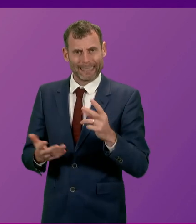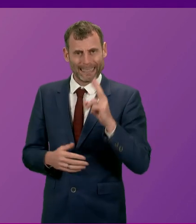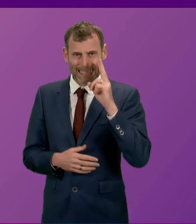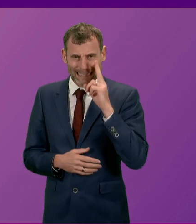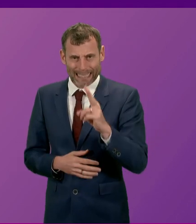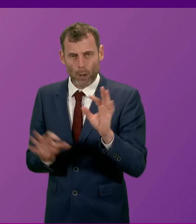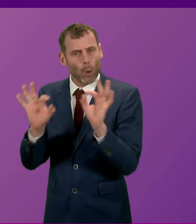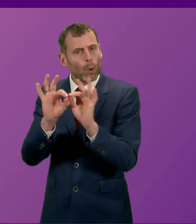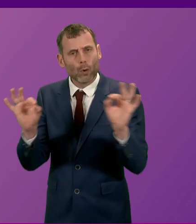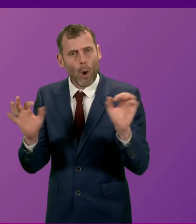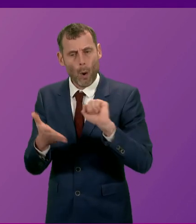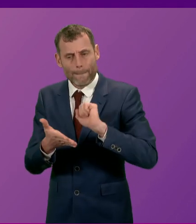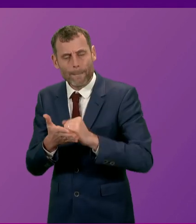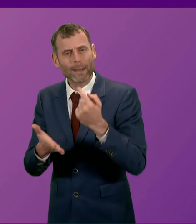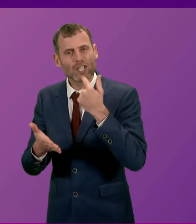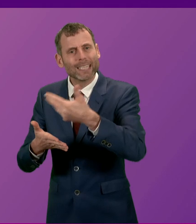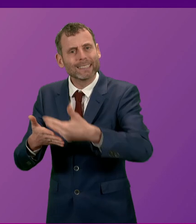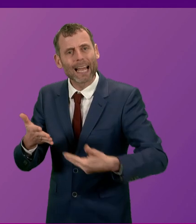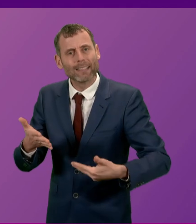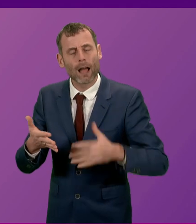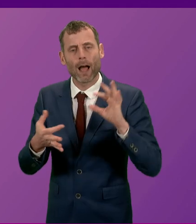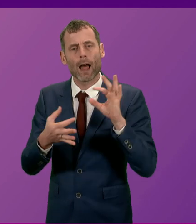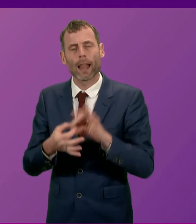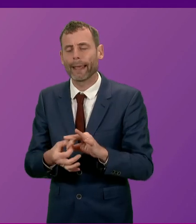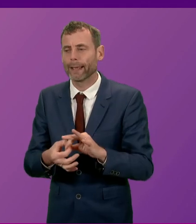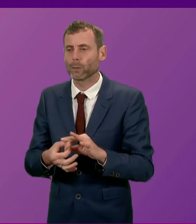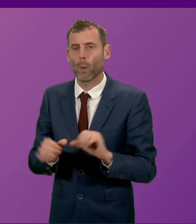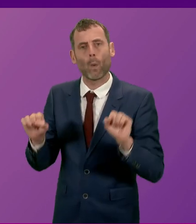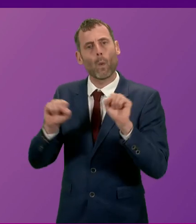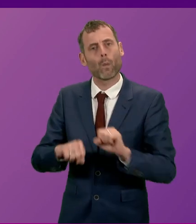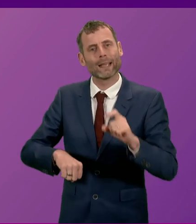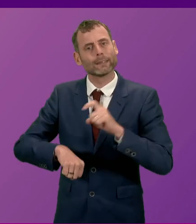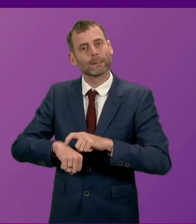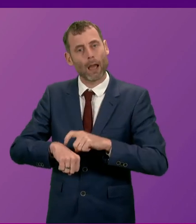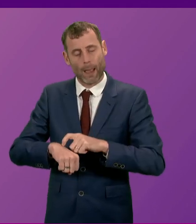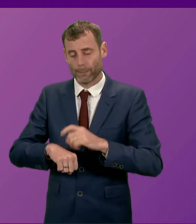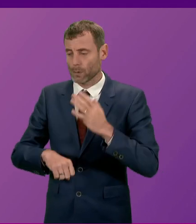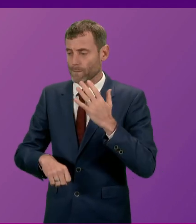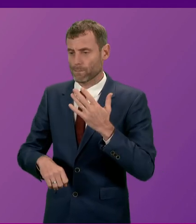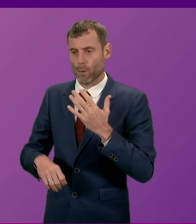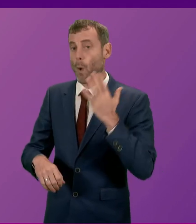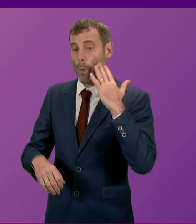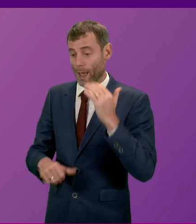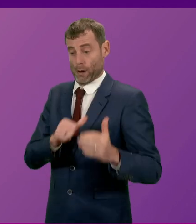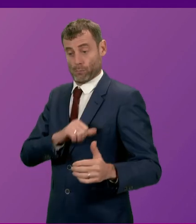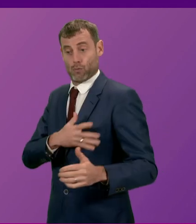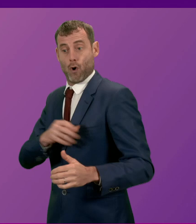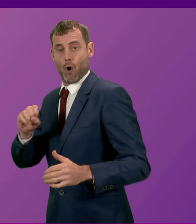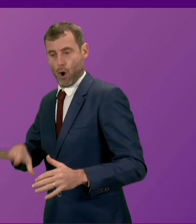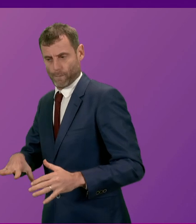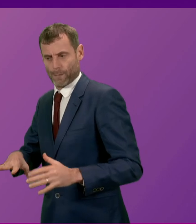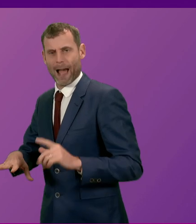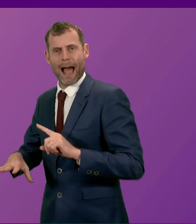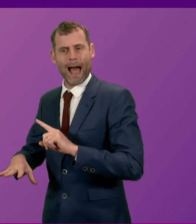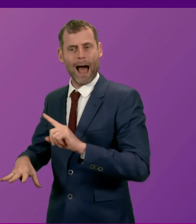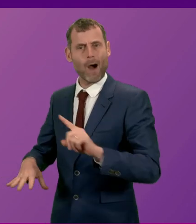published data on breast reconstruction waiting times following mastectomy since 2020, can the First Minister commit